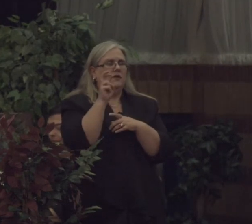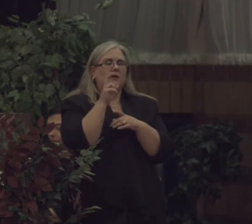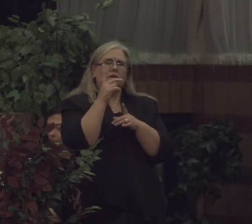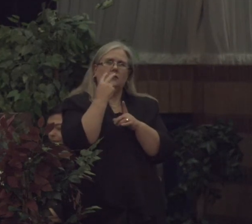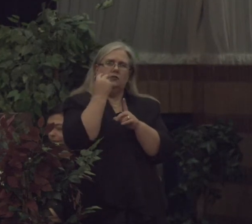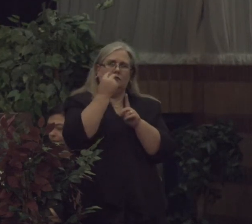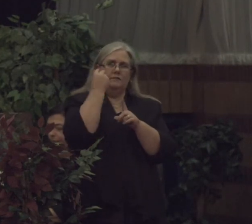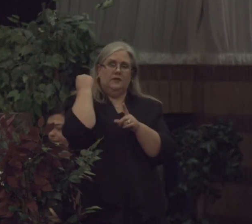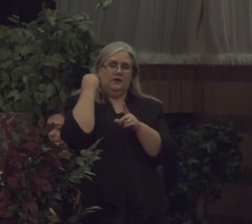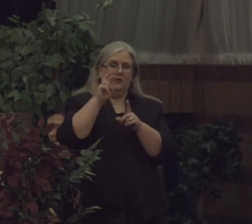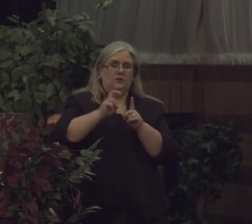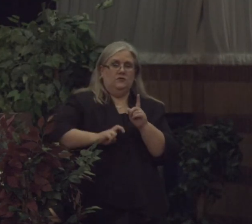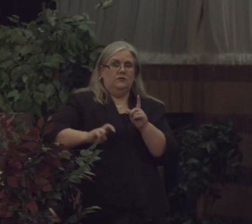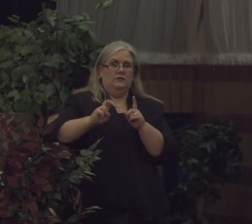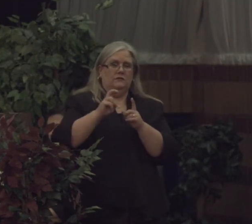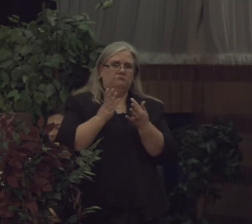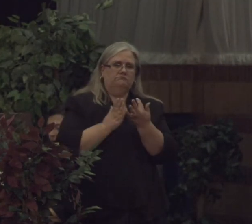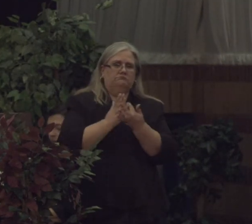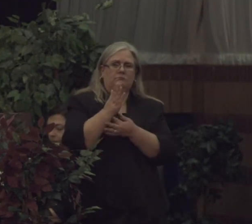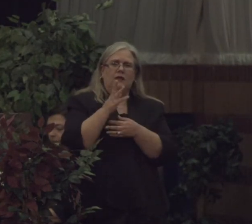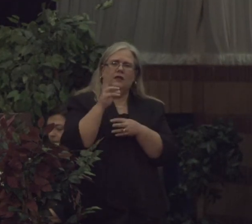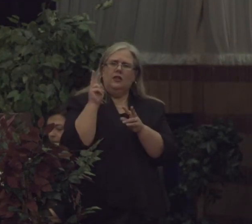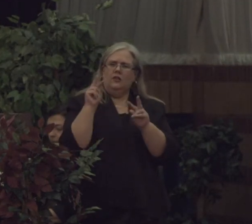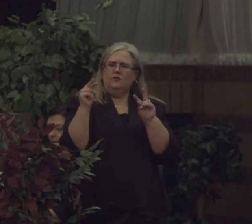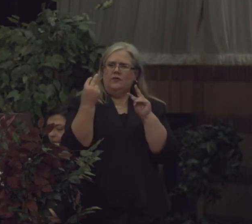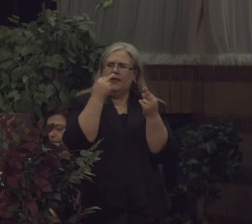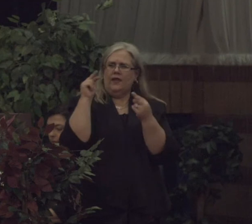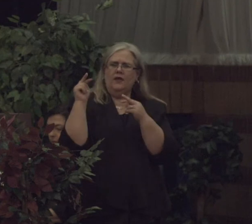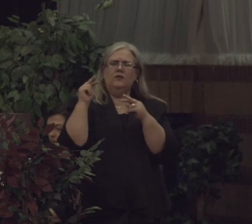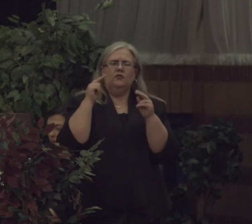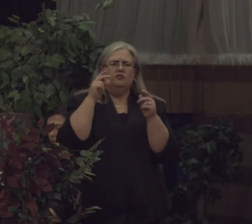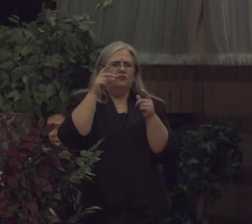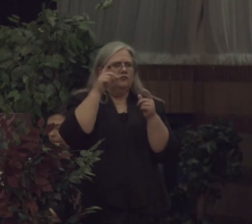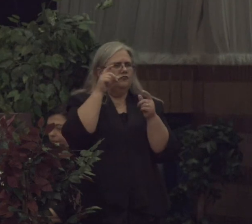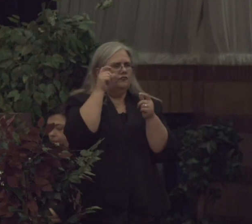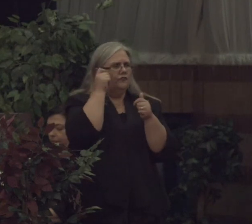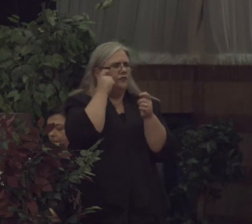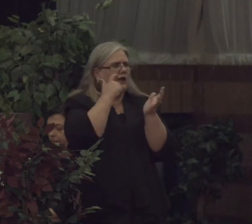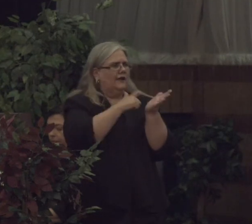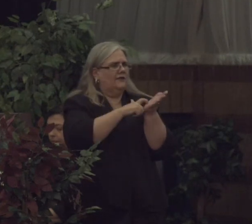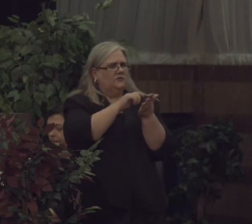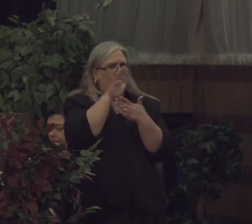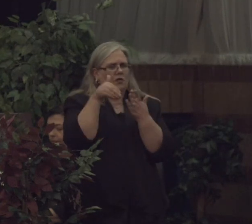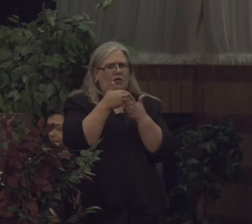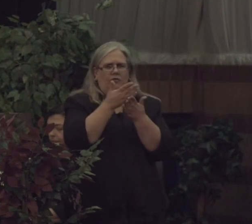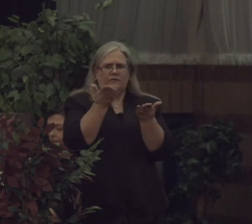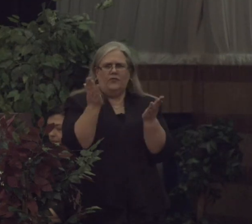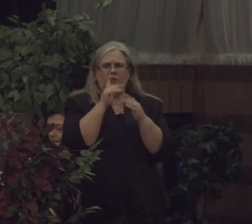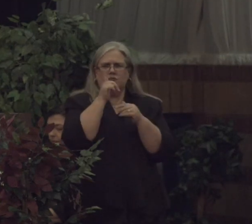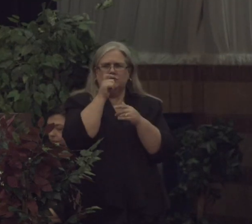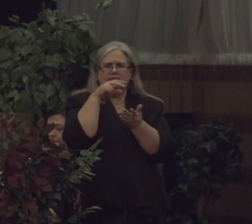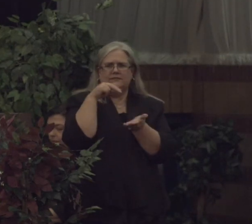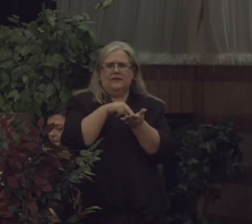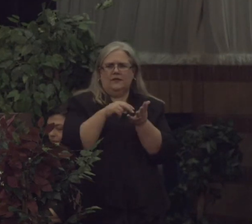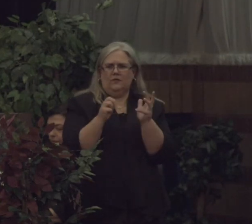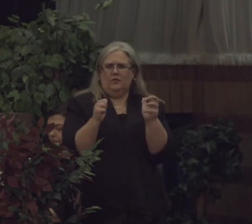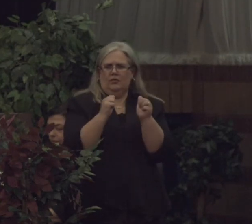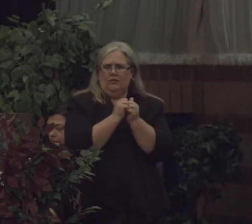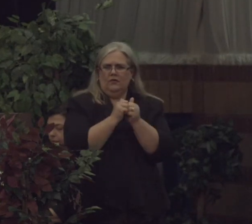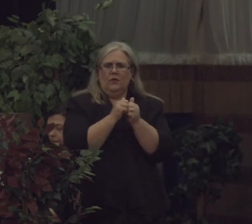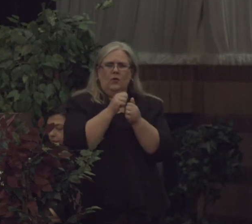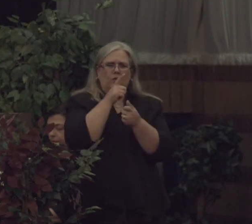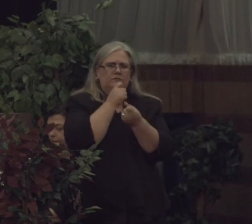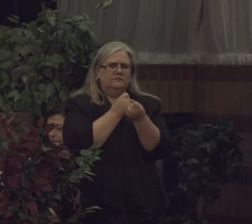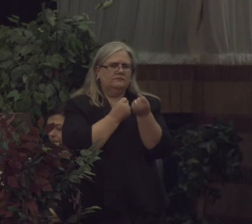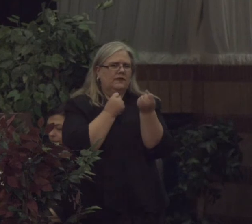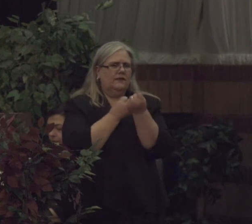most importantly of all, let's take a moment to look around and recognize all those standing by our sides, those who have helped us up after we